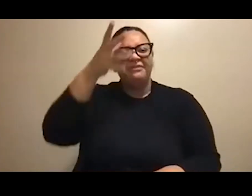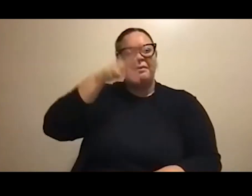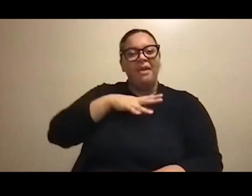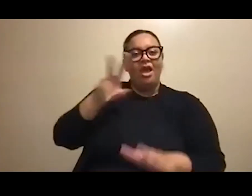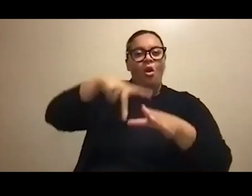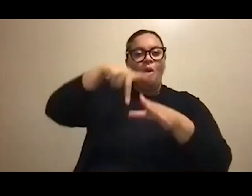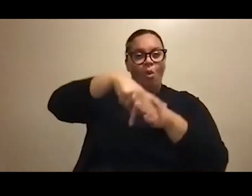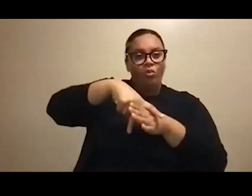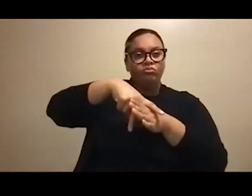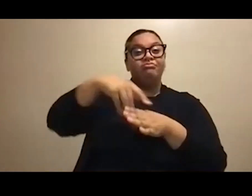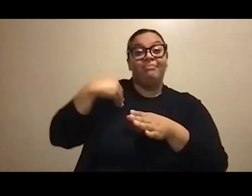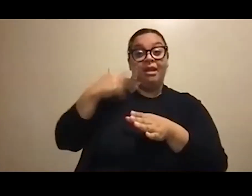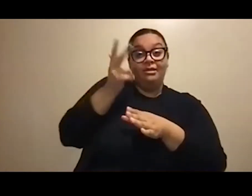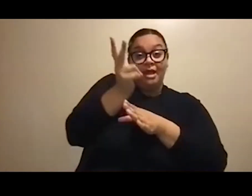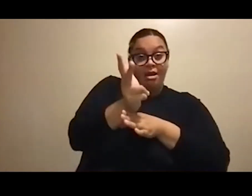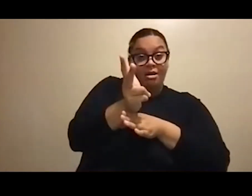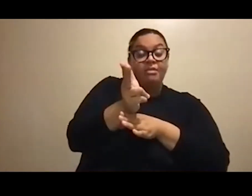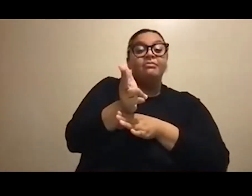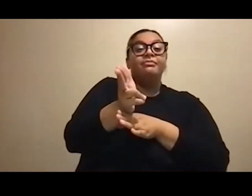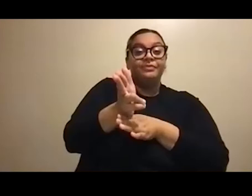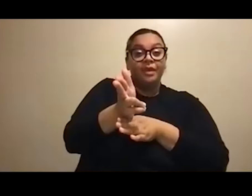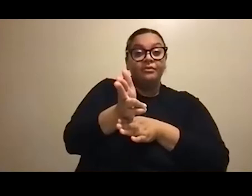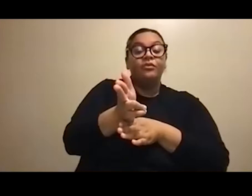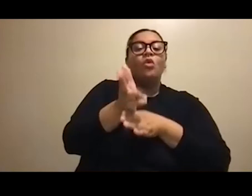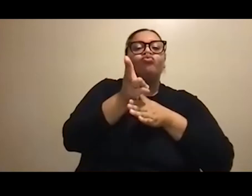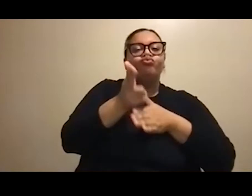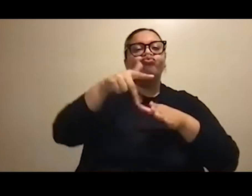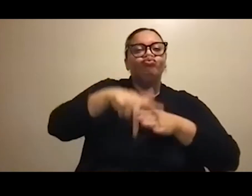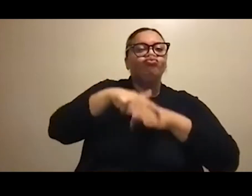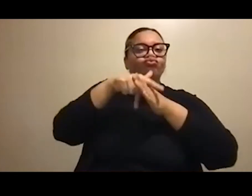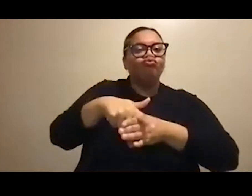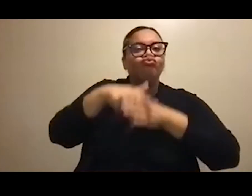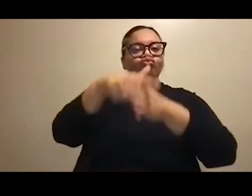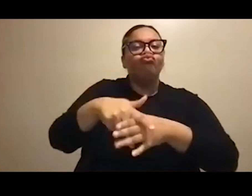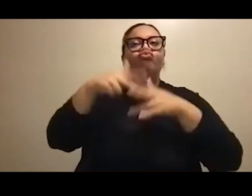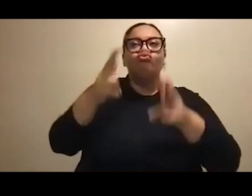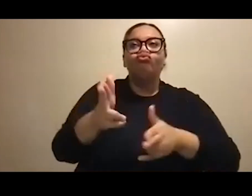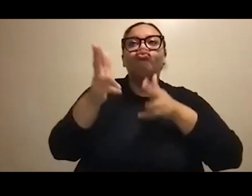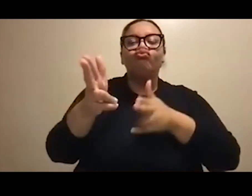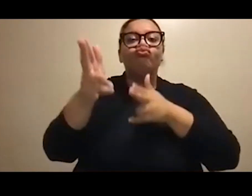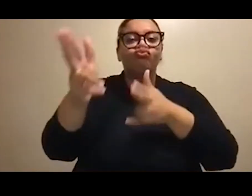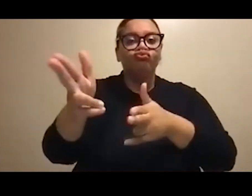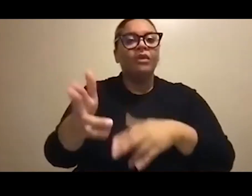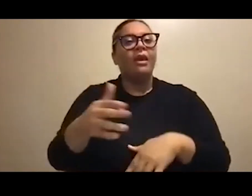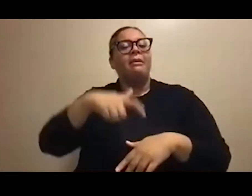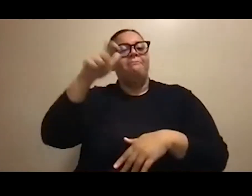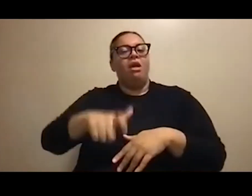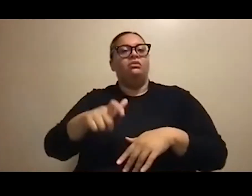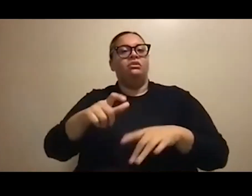rifle tries to score points by hitting a particular target. That's an eloquent, if I can put it that way,